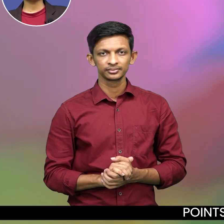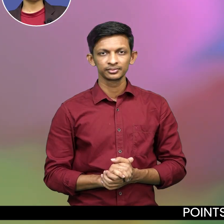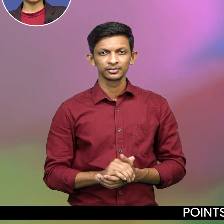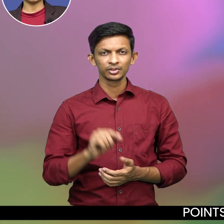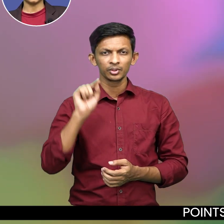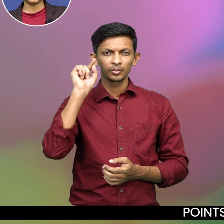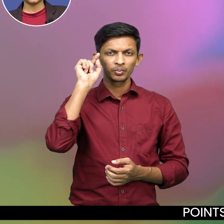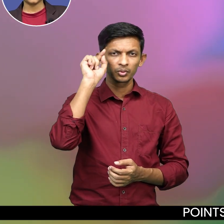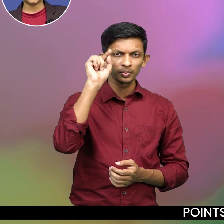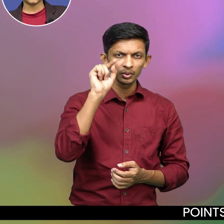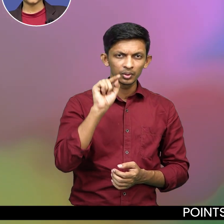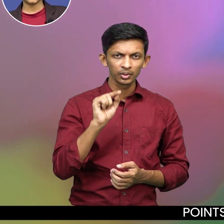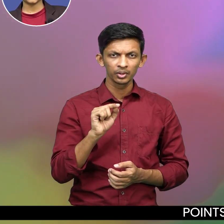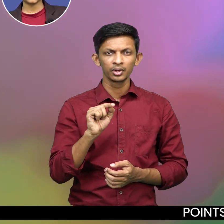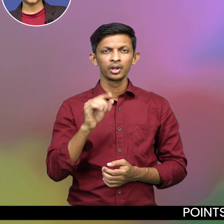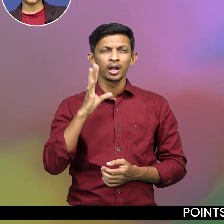Points to remember.